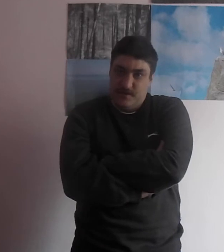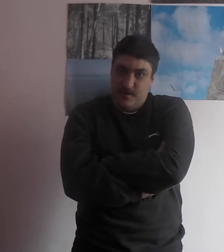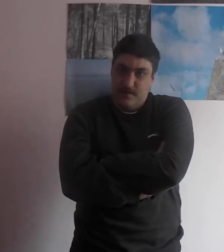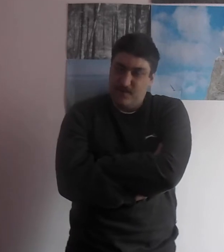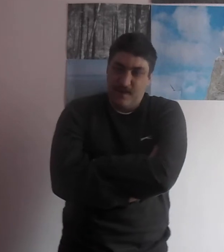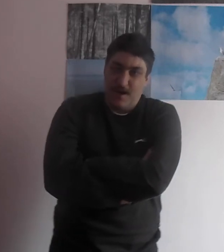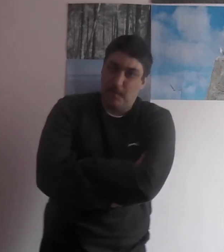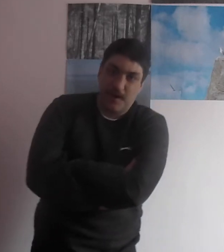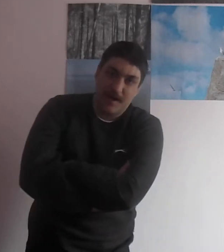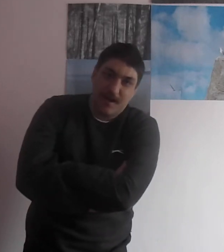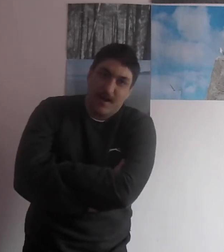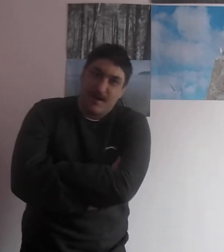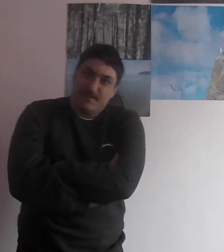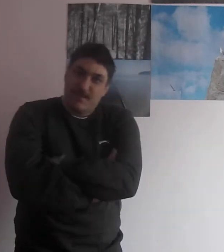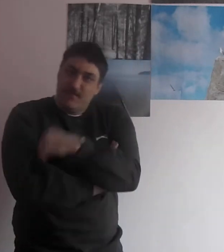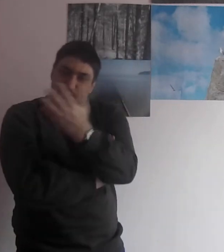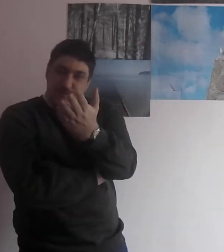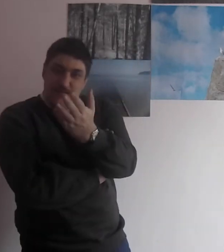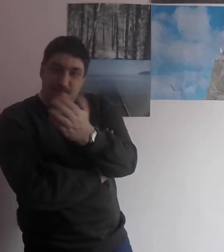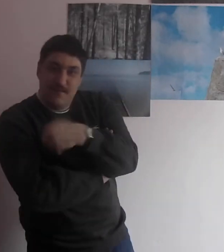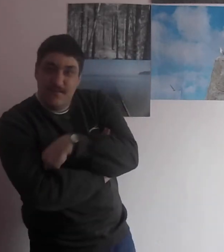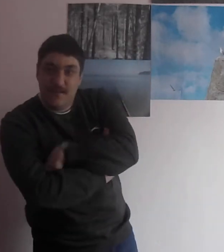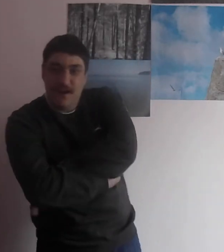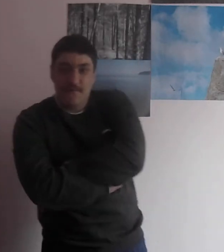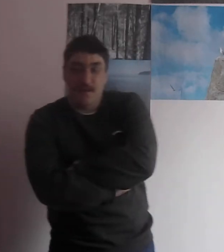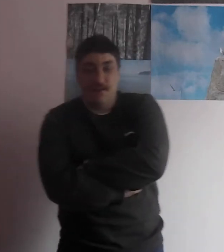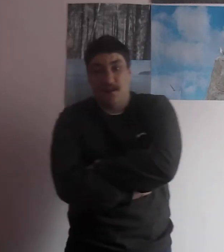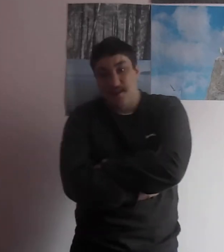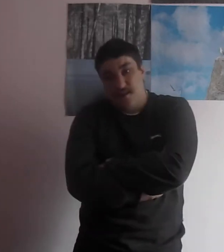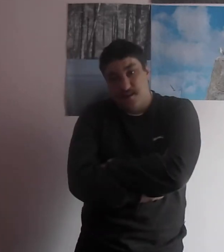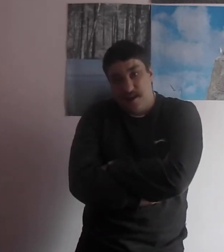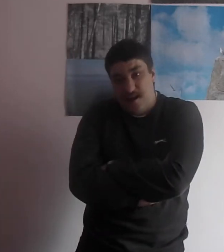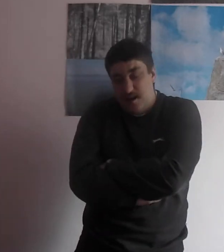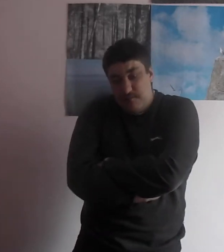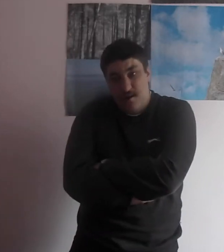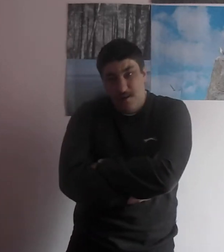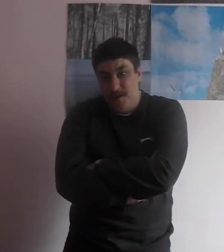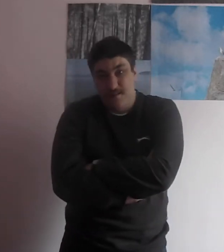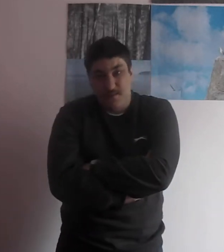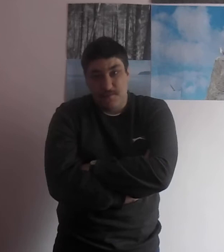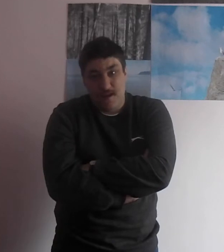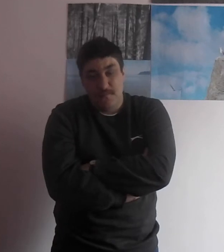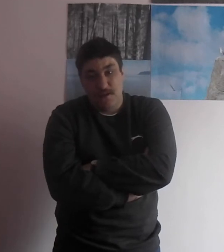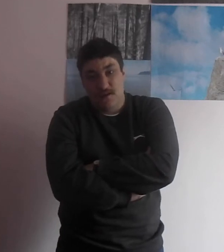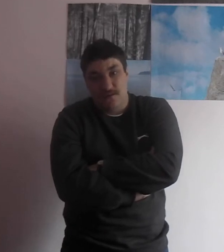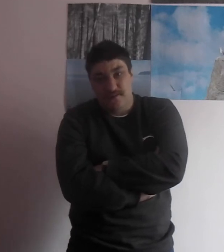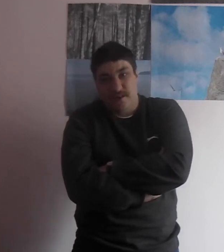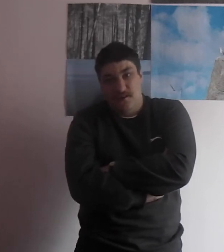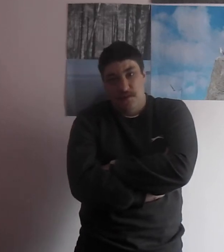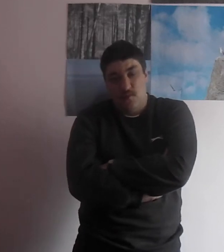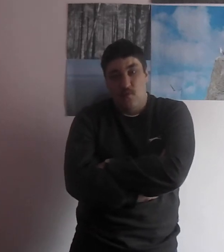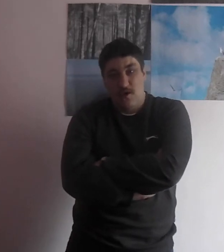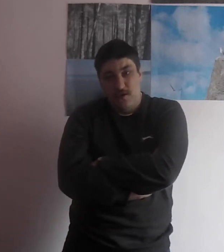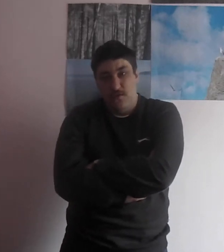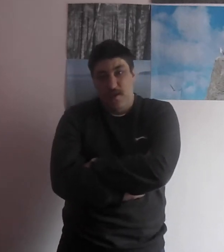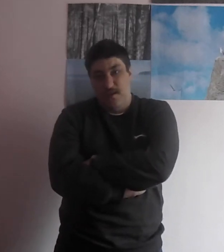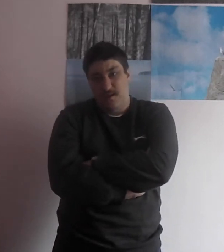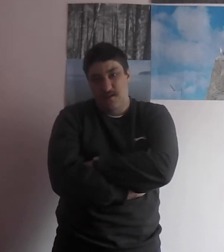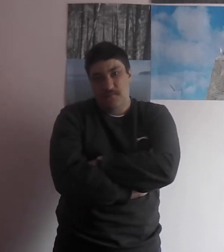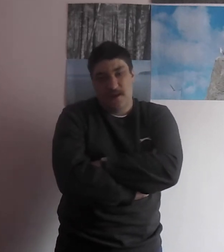it for that. But don't you agree? I mean, like I said, again, leave me comments down below and tell me what you think about